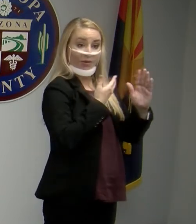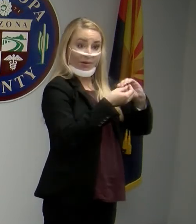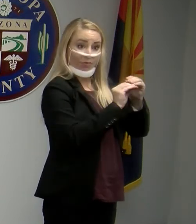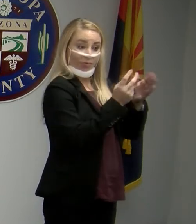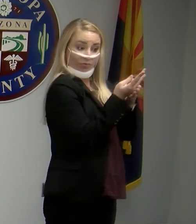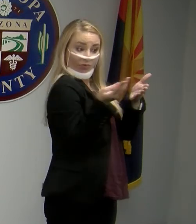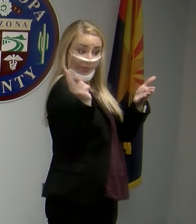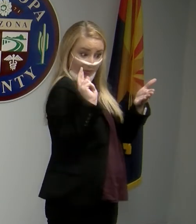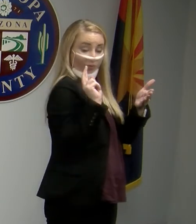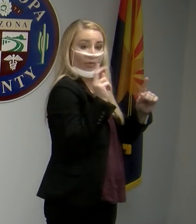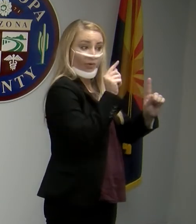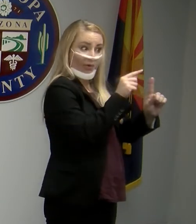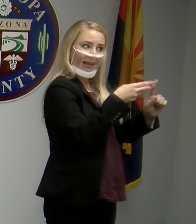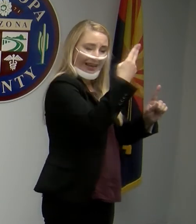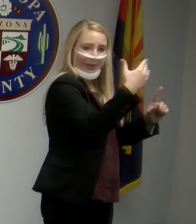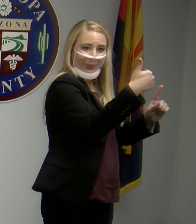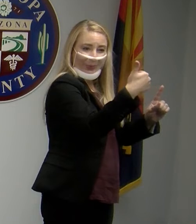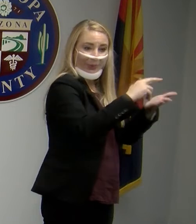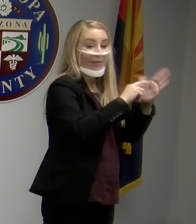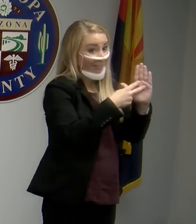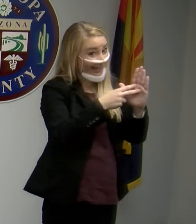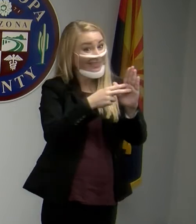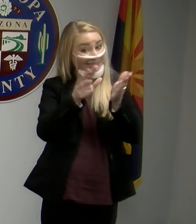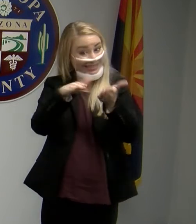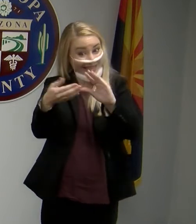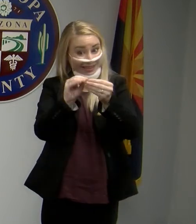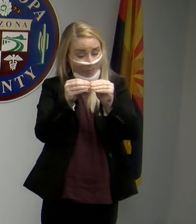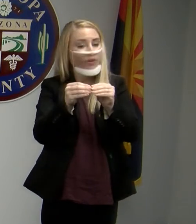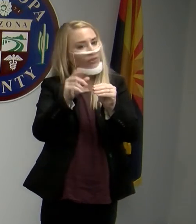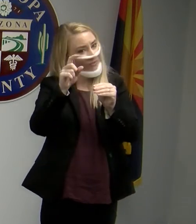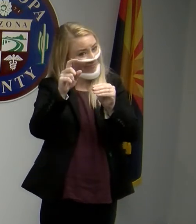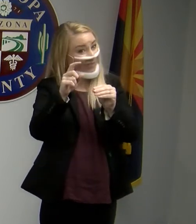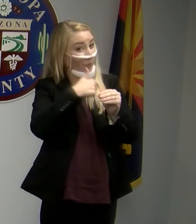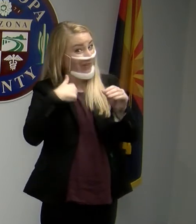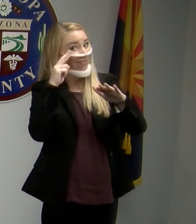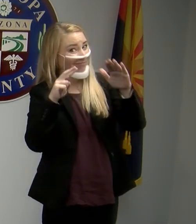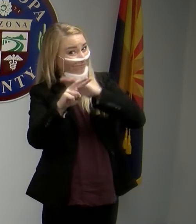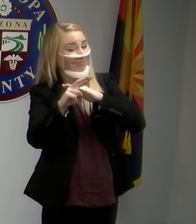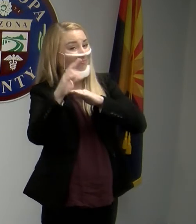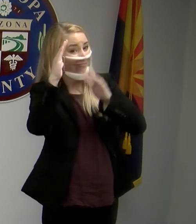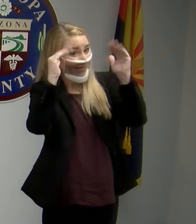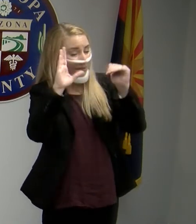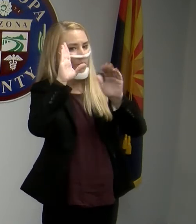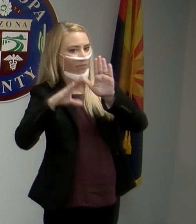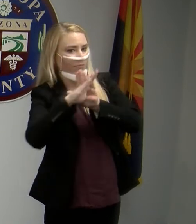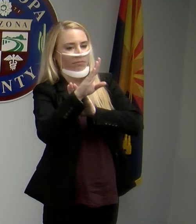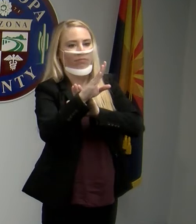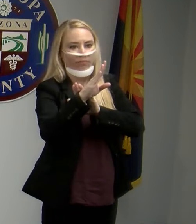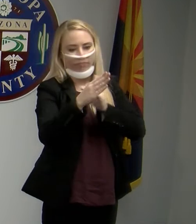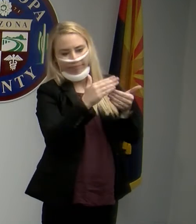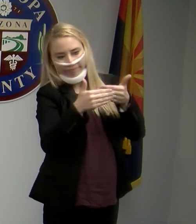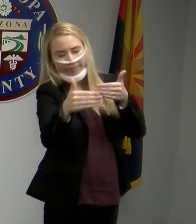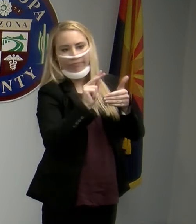likely, unfortunately, to see the trends of deaths continue to rise over the next 2 to 3 weeks. So